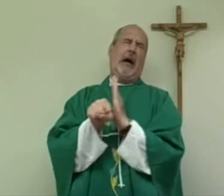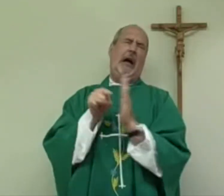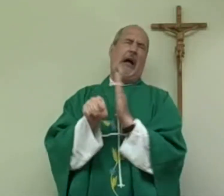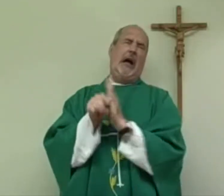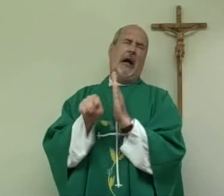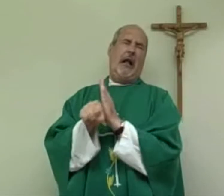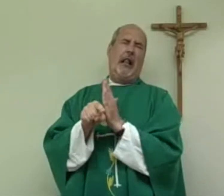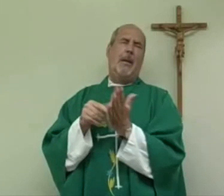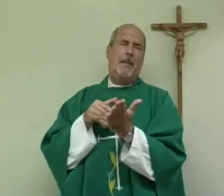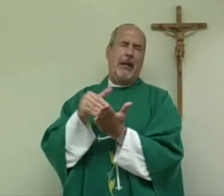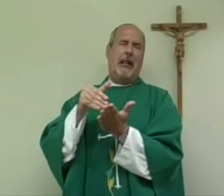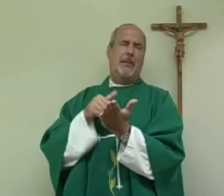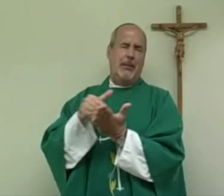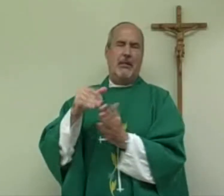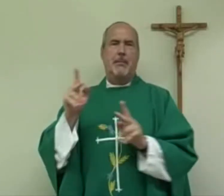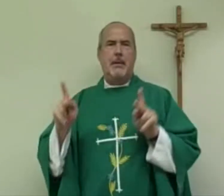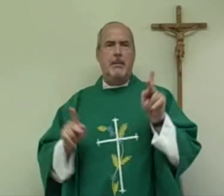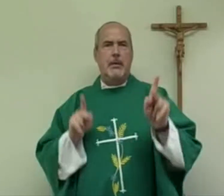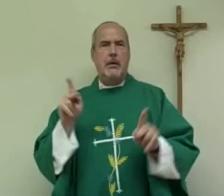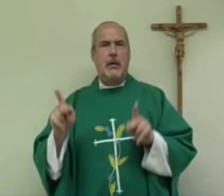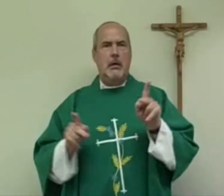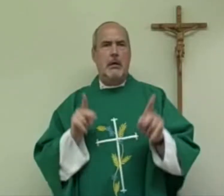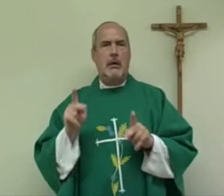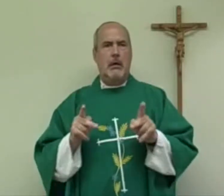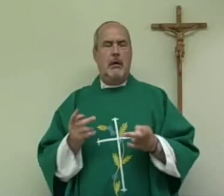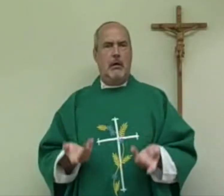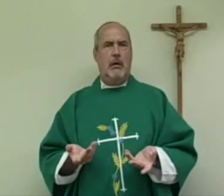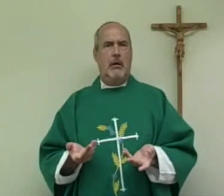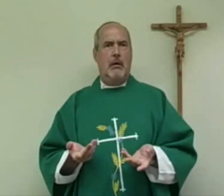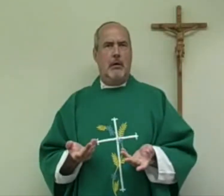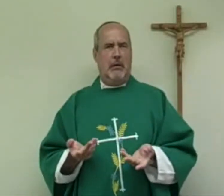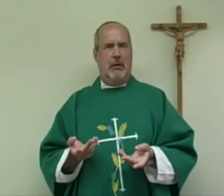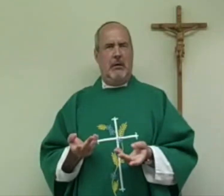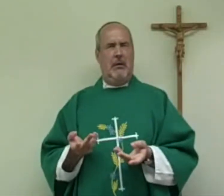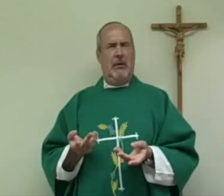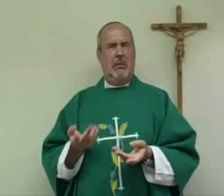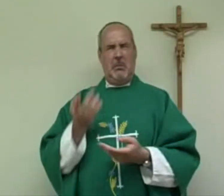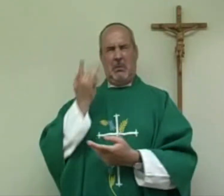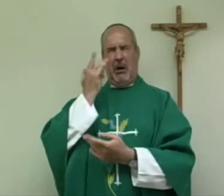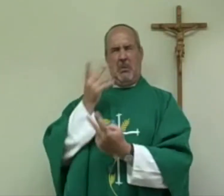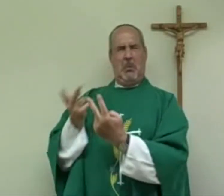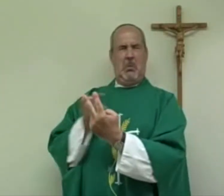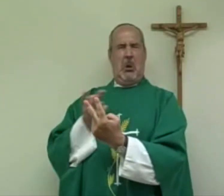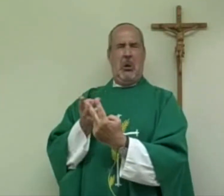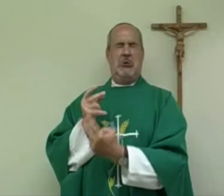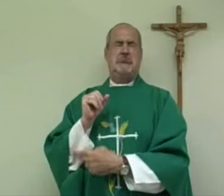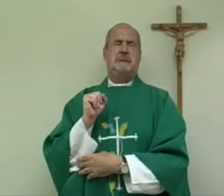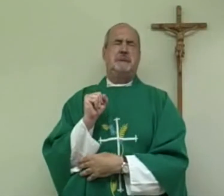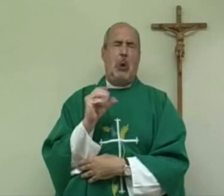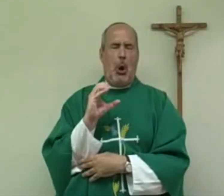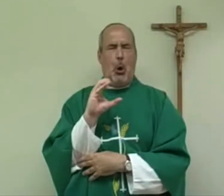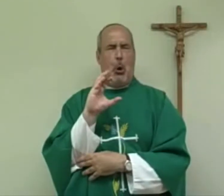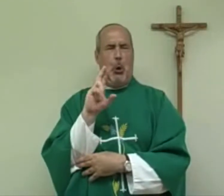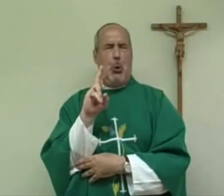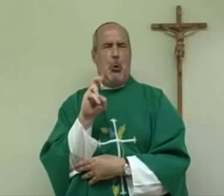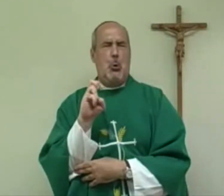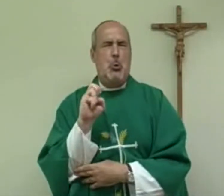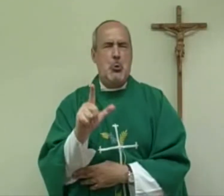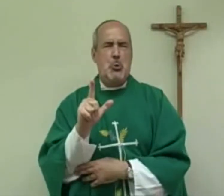such awful things. They killed millions and millions of people. So,